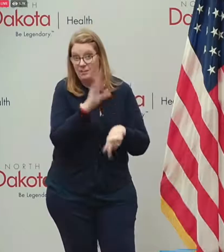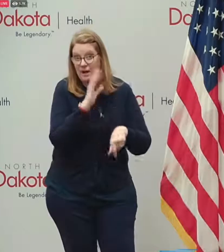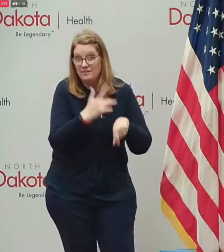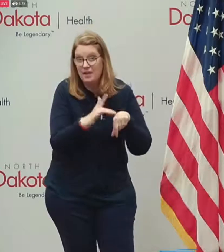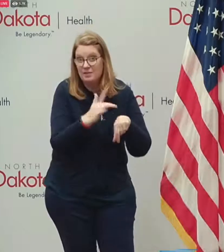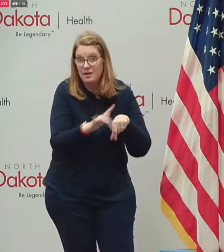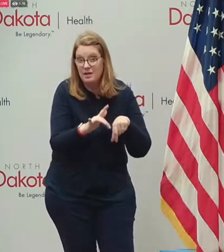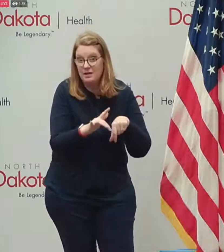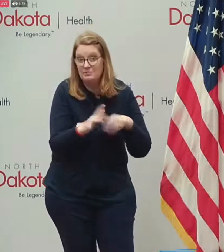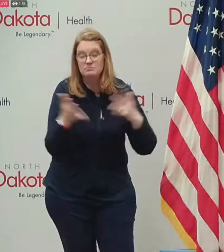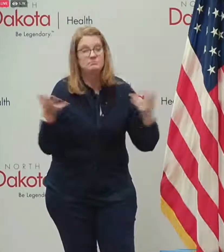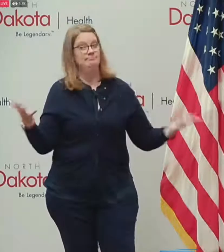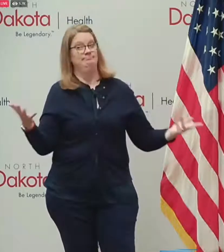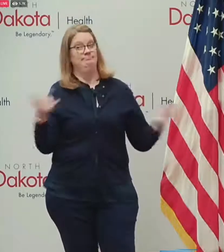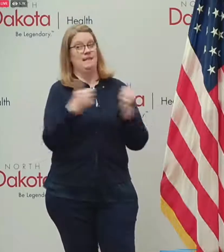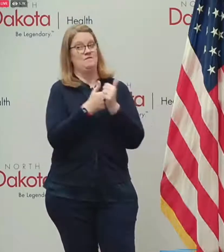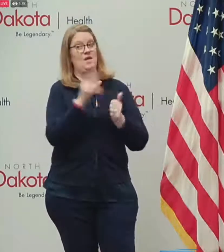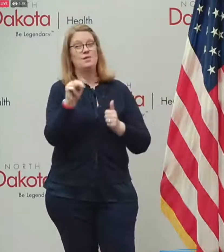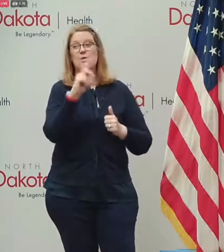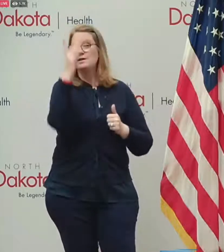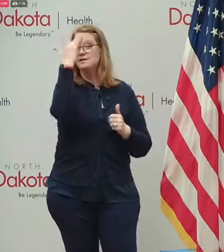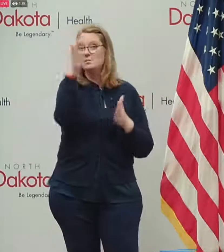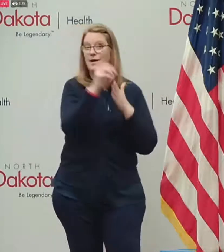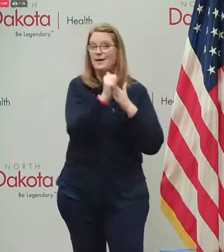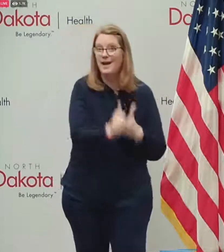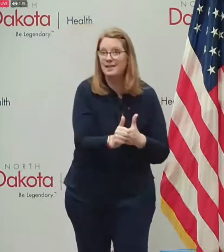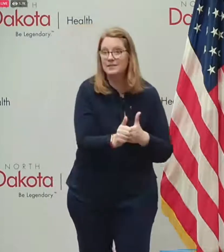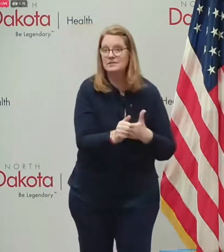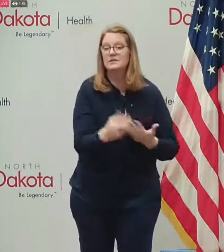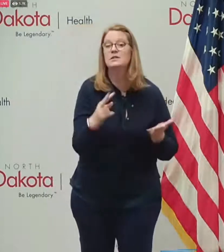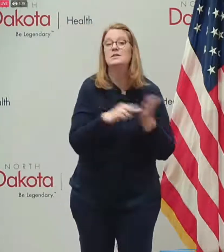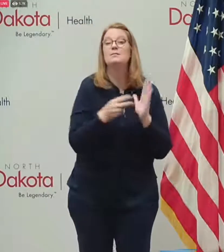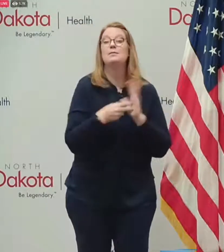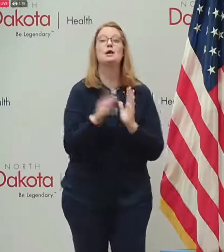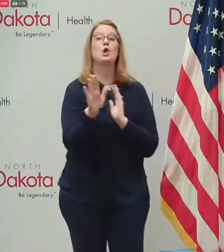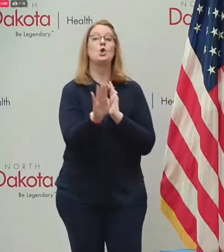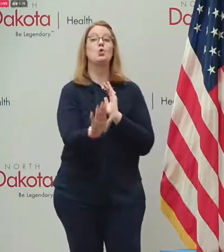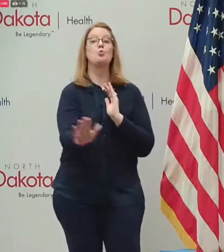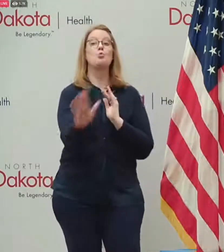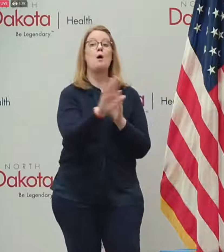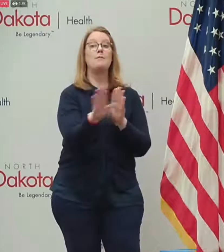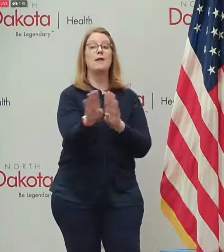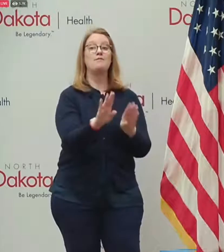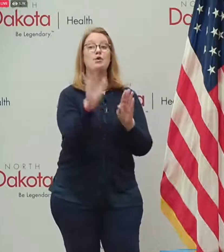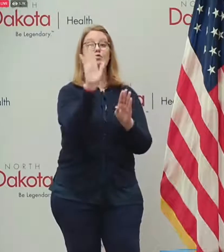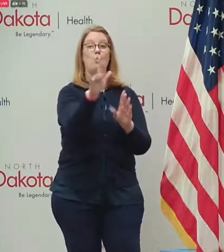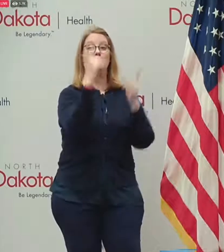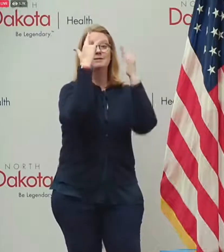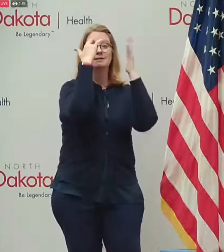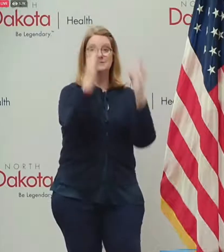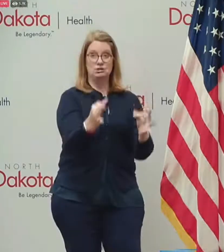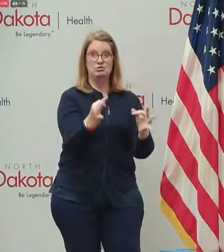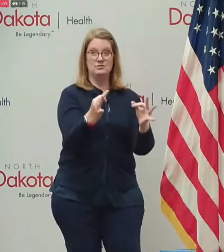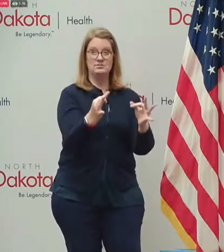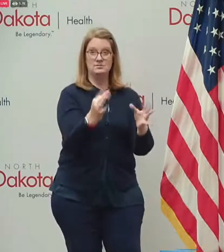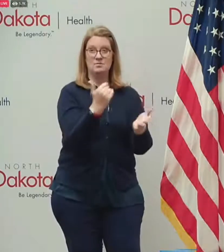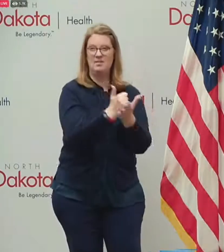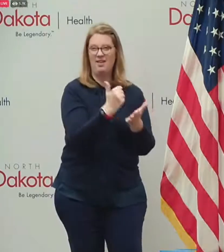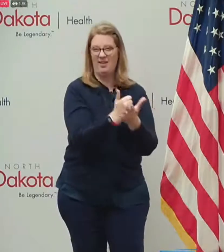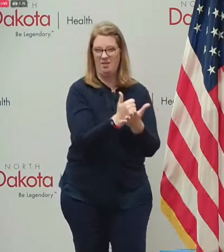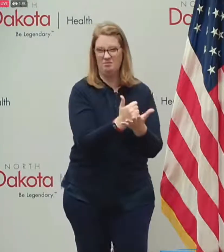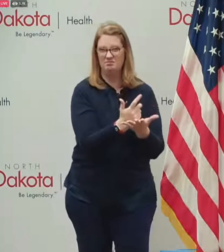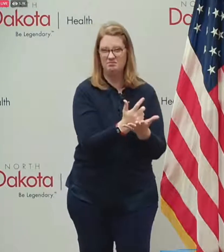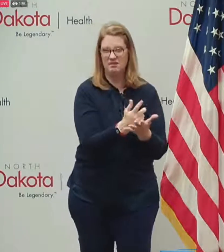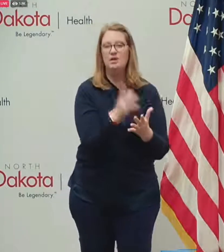follow the North Dakota SMART guidelines, because the actions you take will help reduce the need for hospitalization. And there's one thing that we're